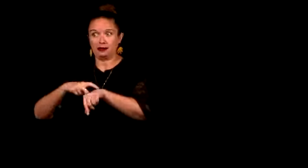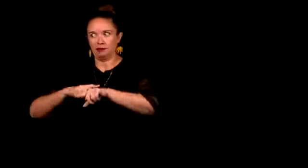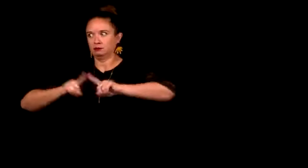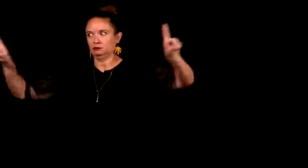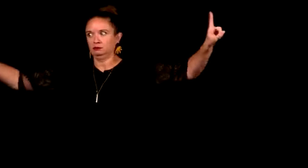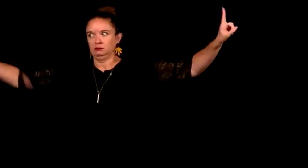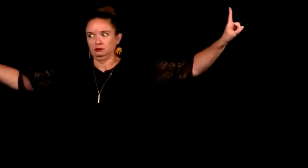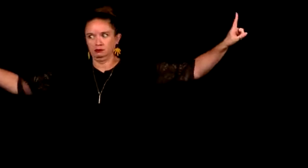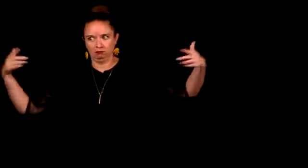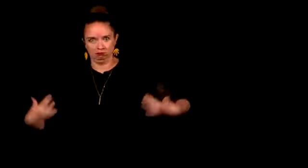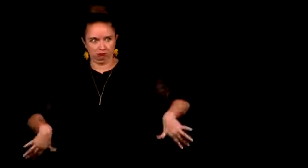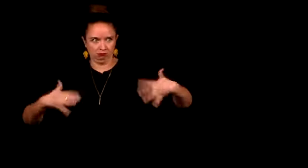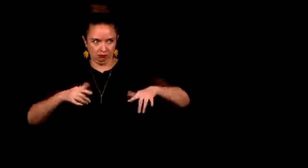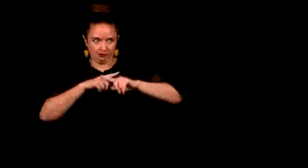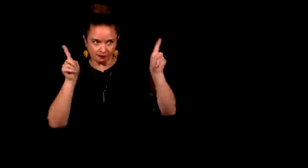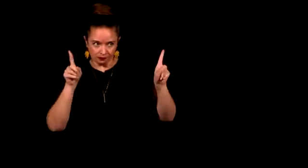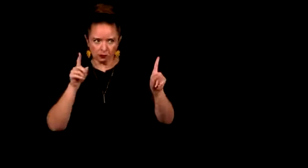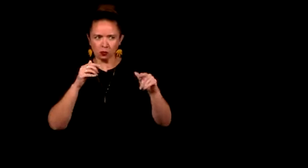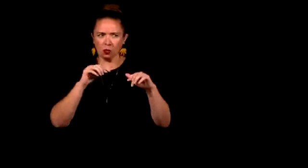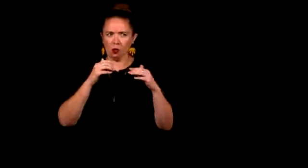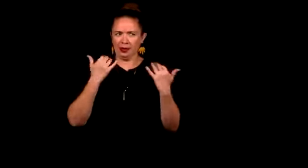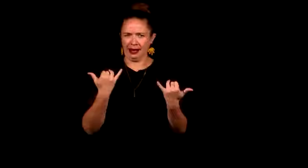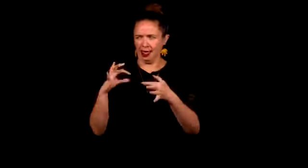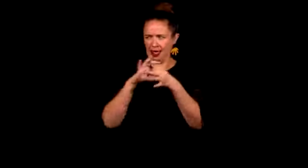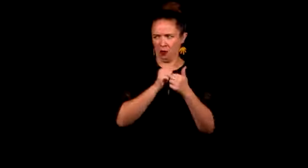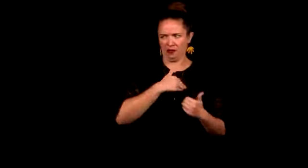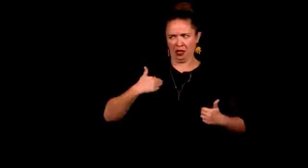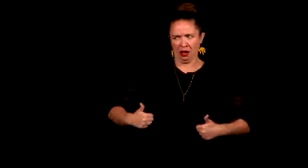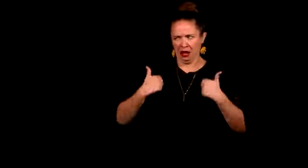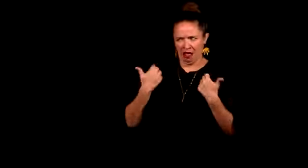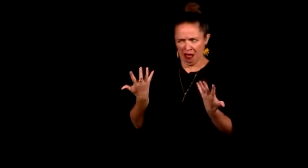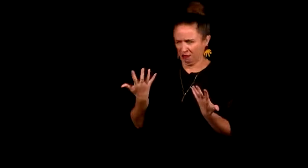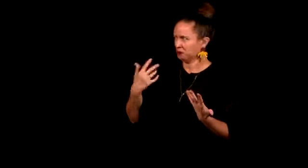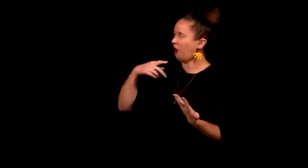not function on God's time. God's time is very different.